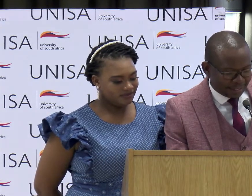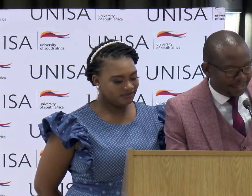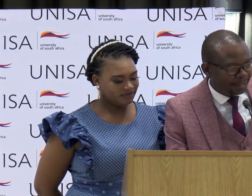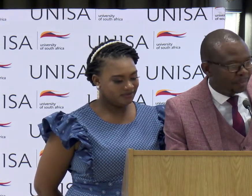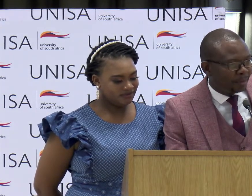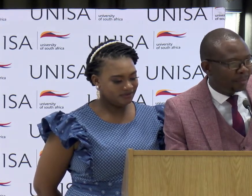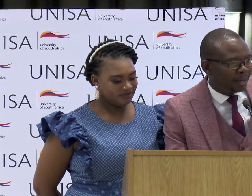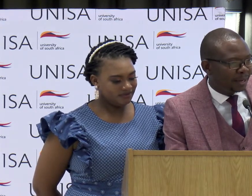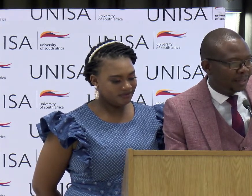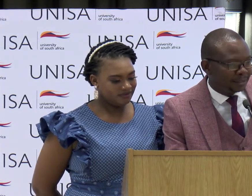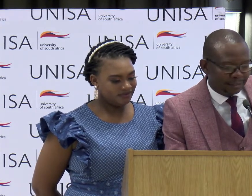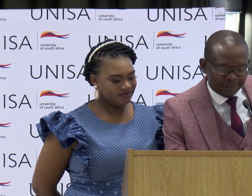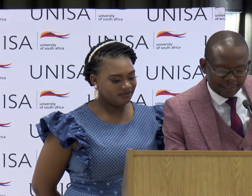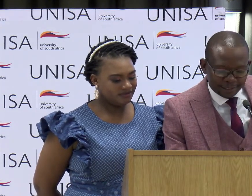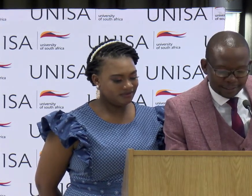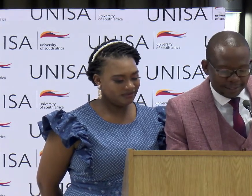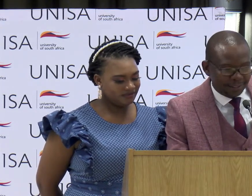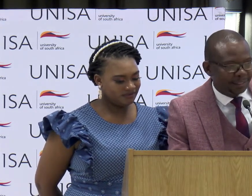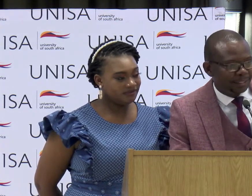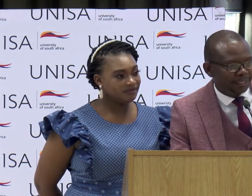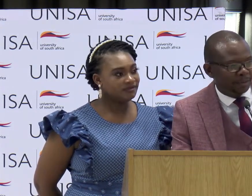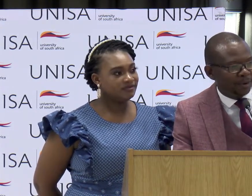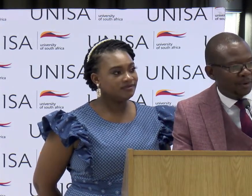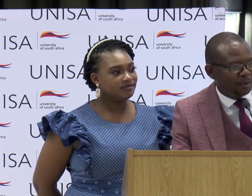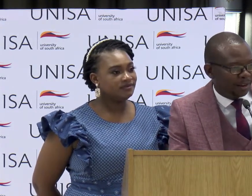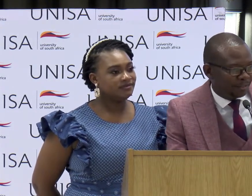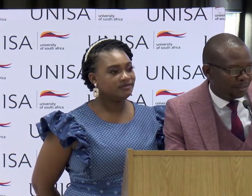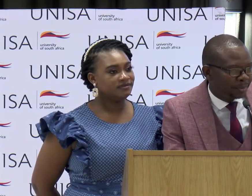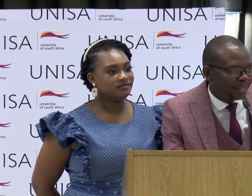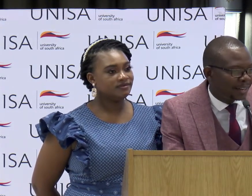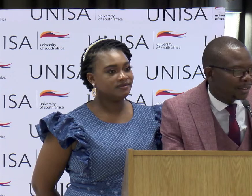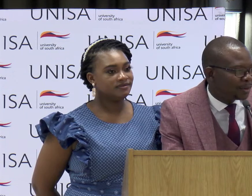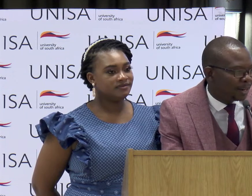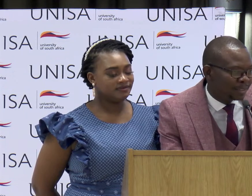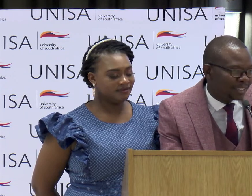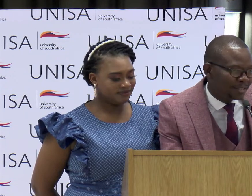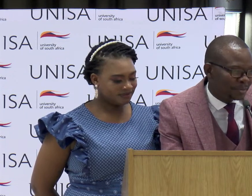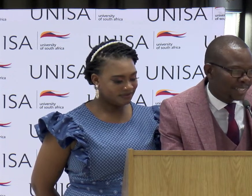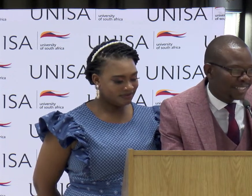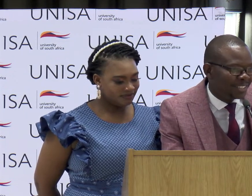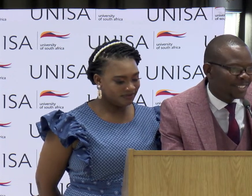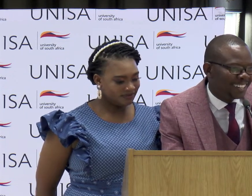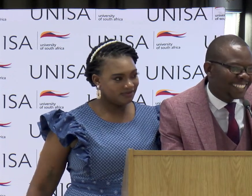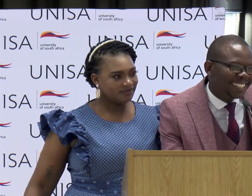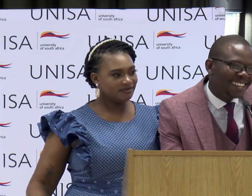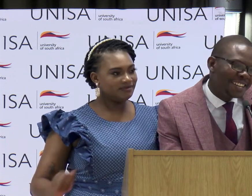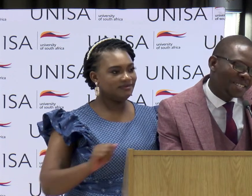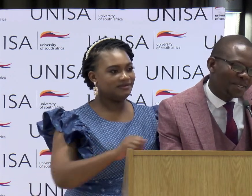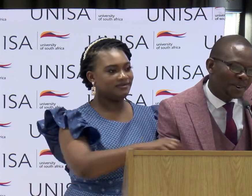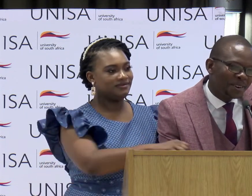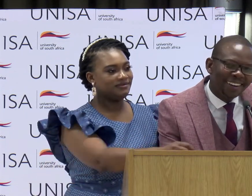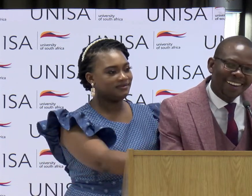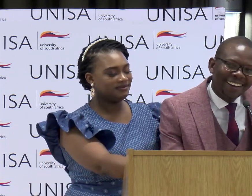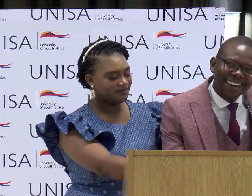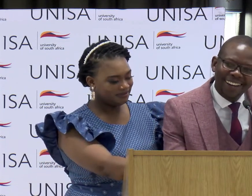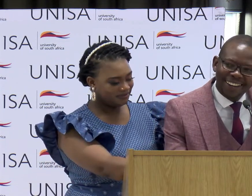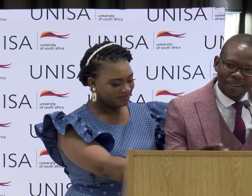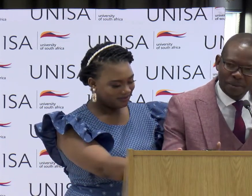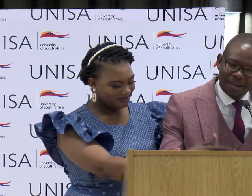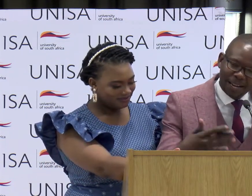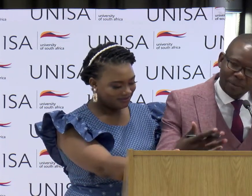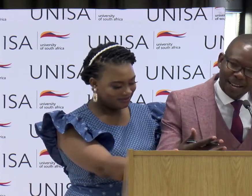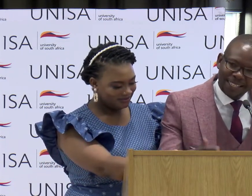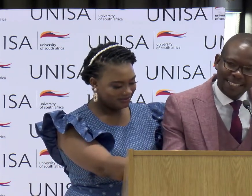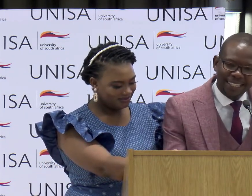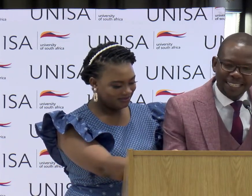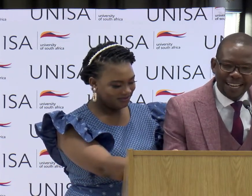Miss Andile Mamba and Tabo Ngubana from the Curriculum Transformation Unit. So